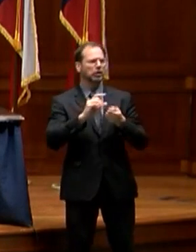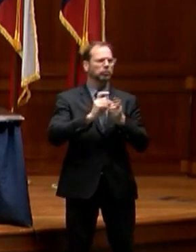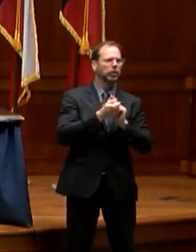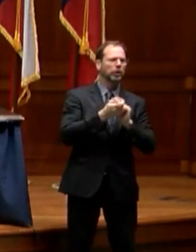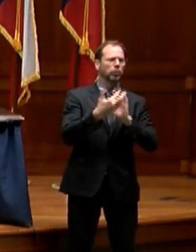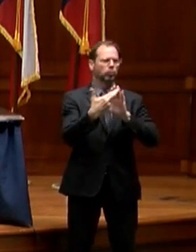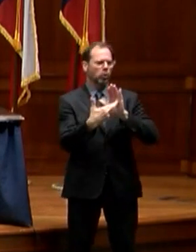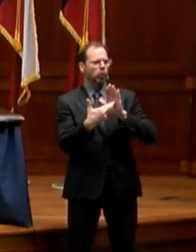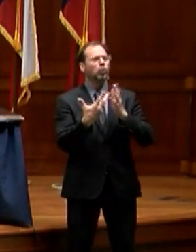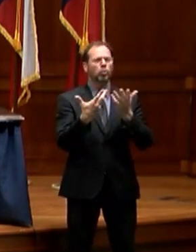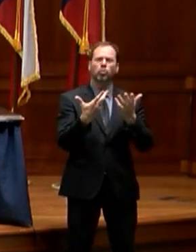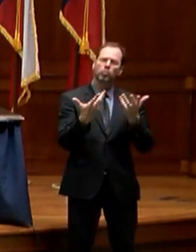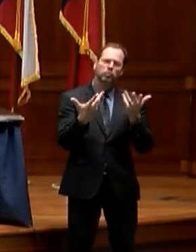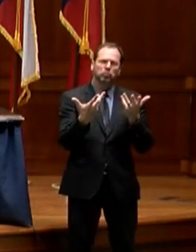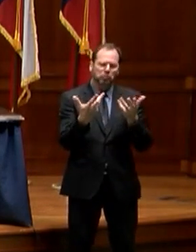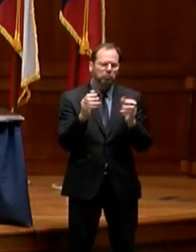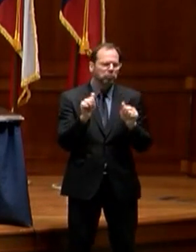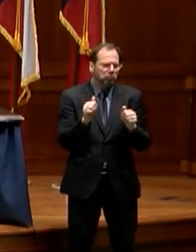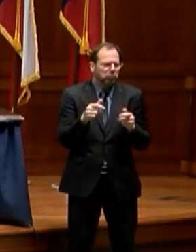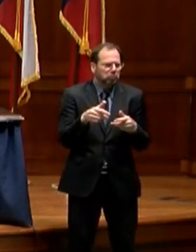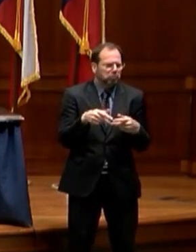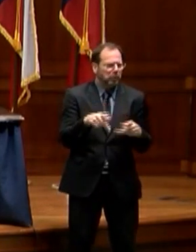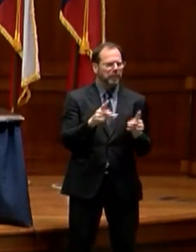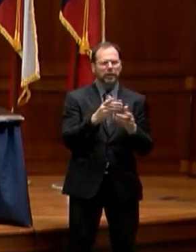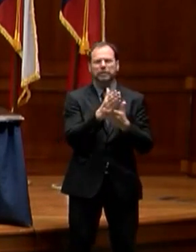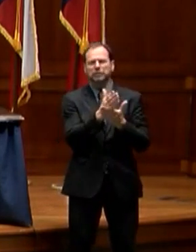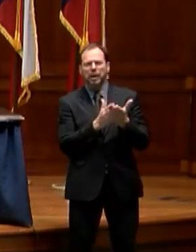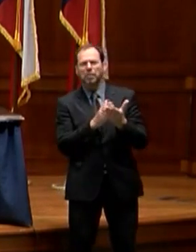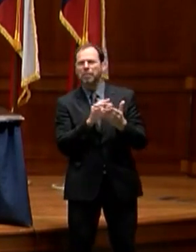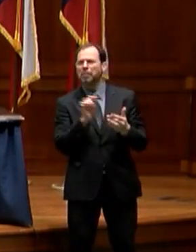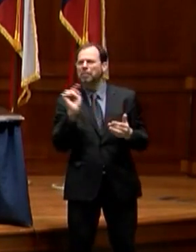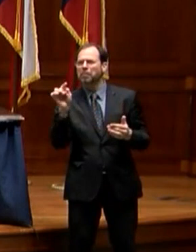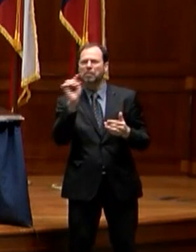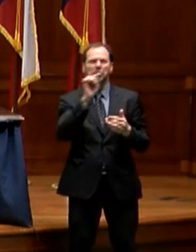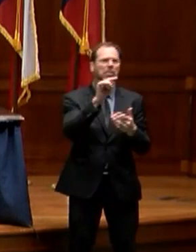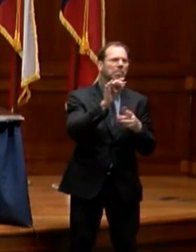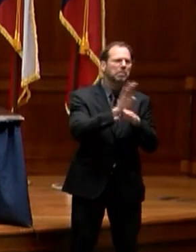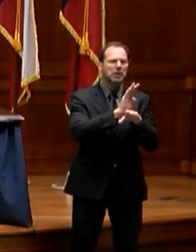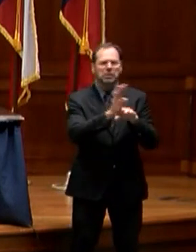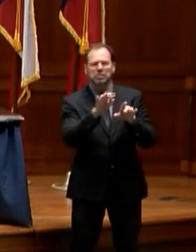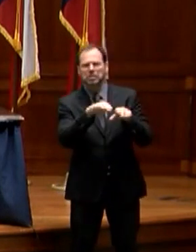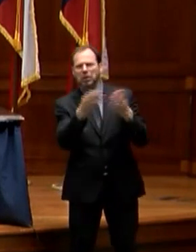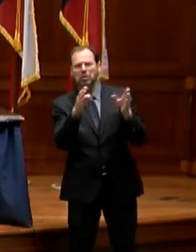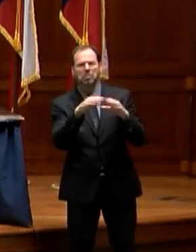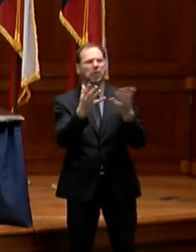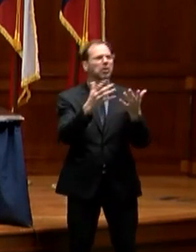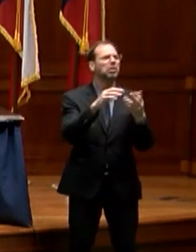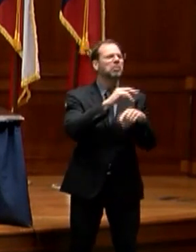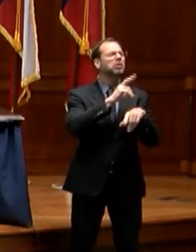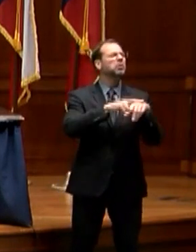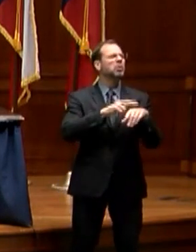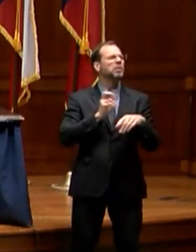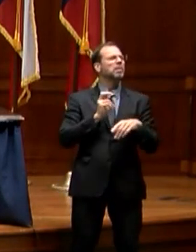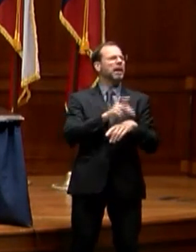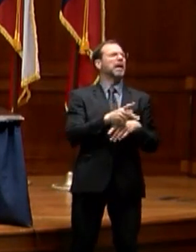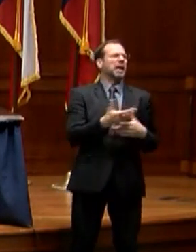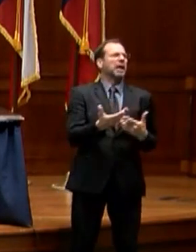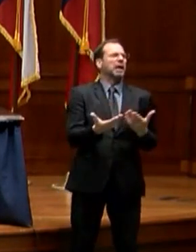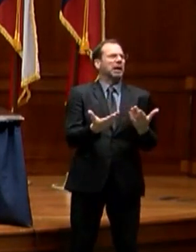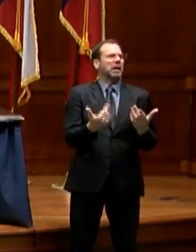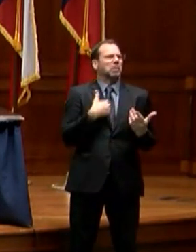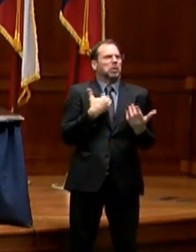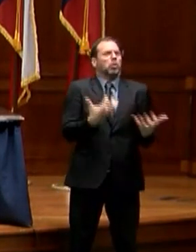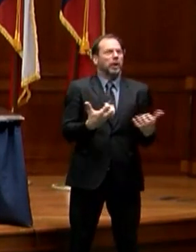that might enable some of the activity that everybody wants to resume to